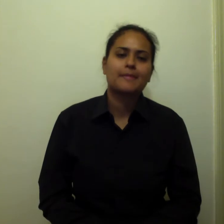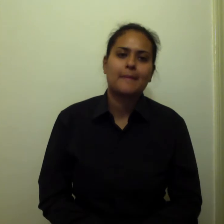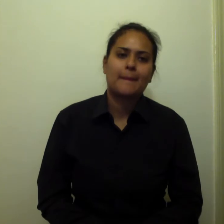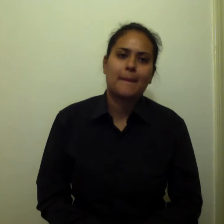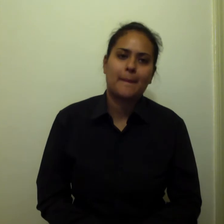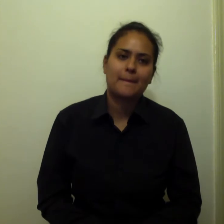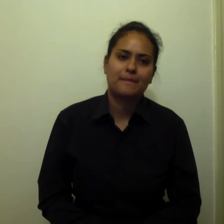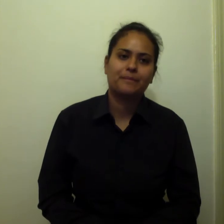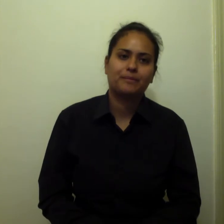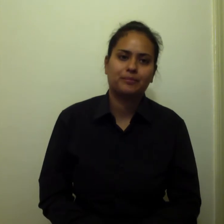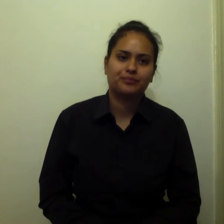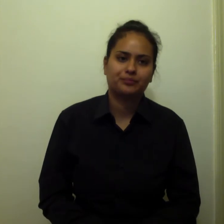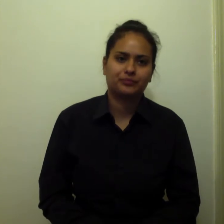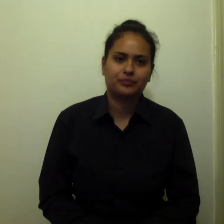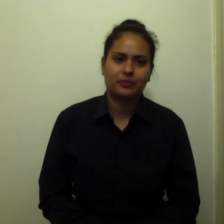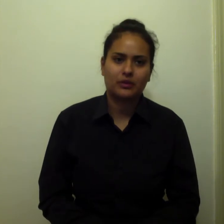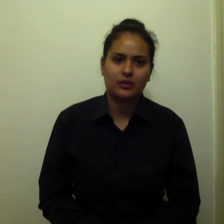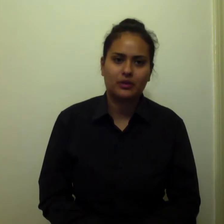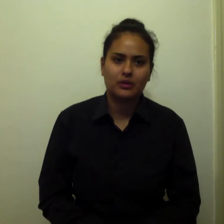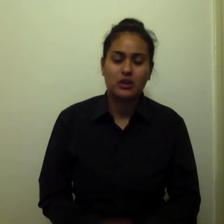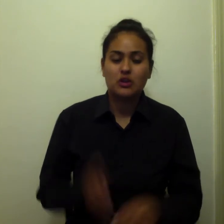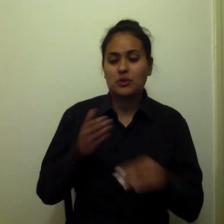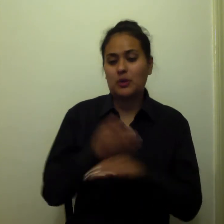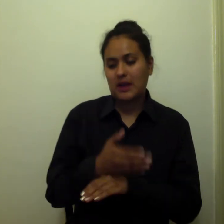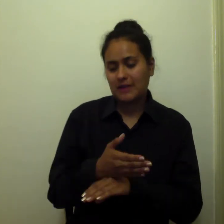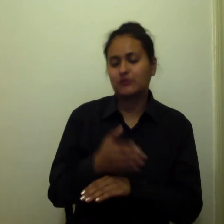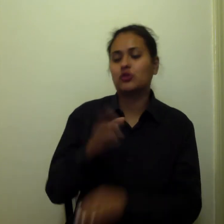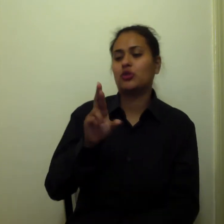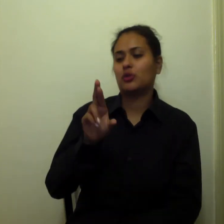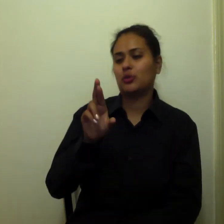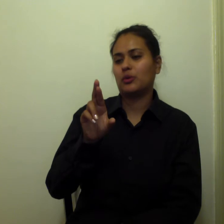some parts of Europe still after the Reformation, so the monastic tradition was very important.